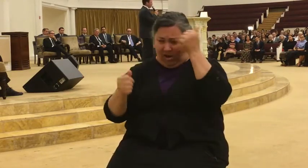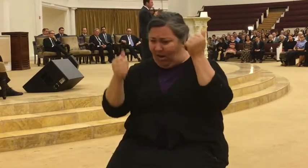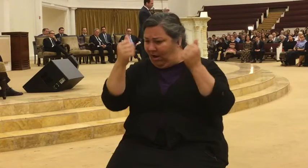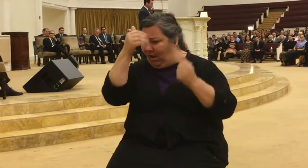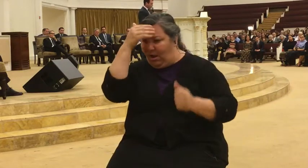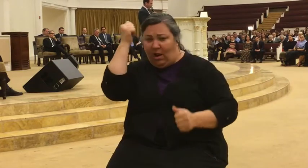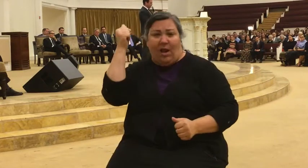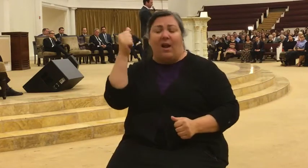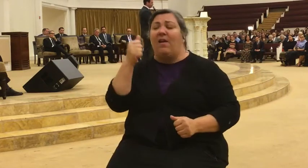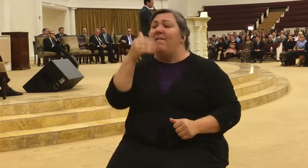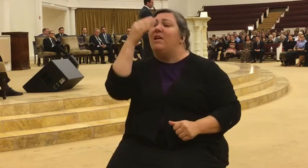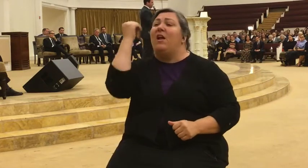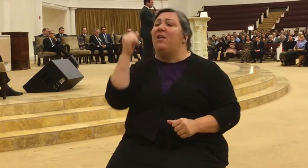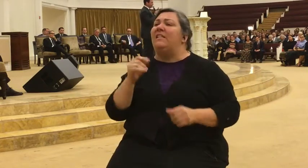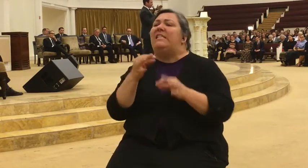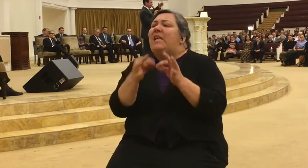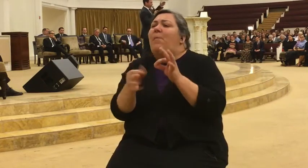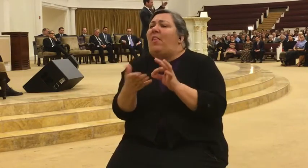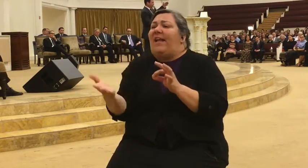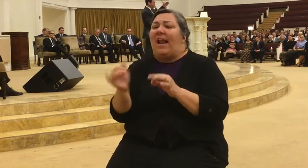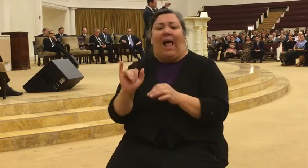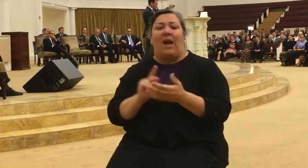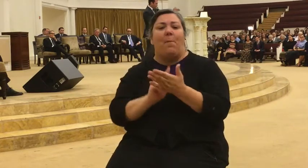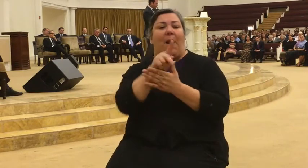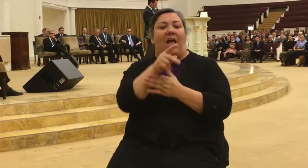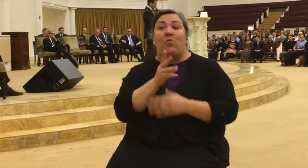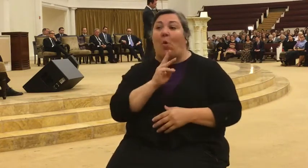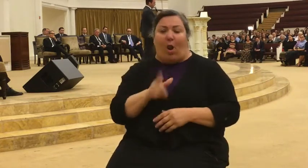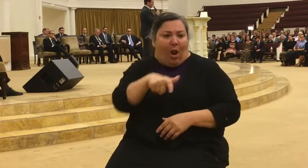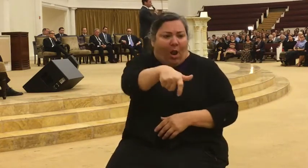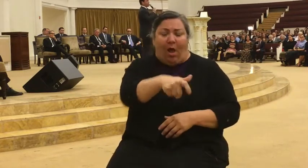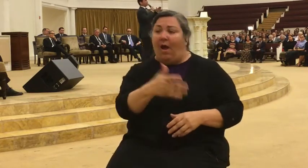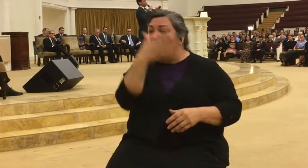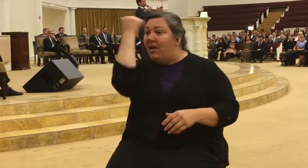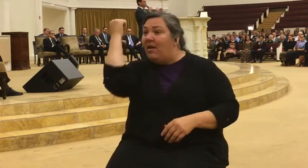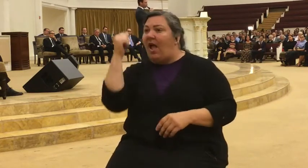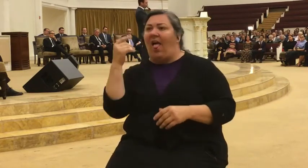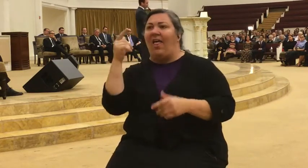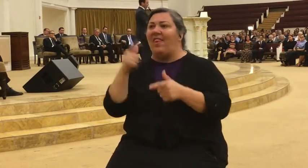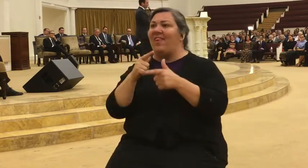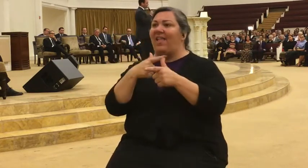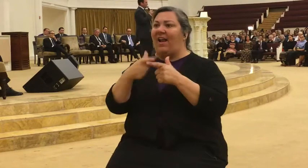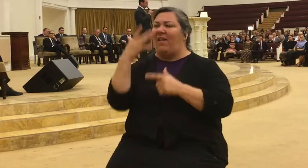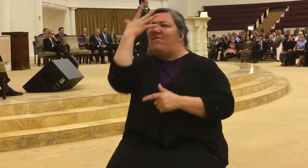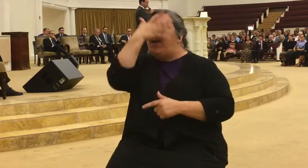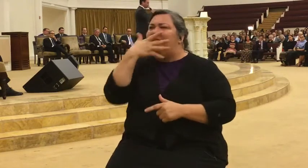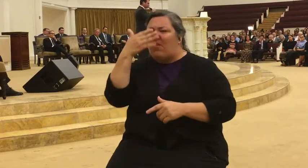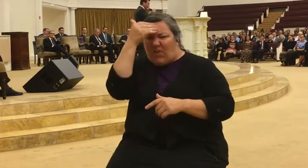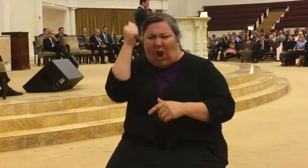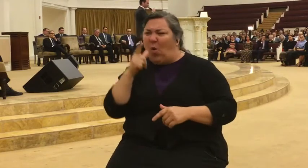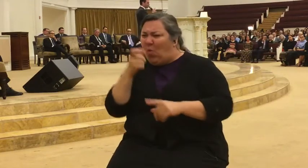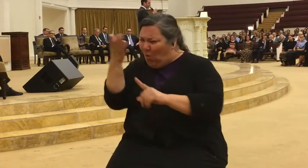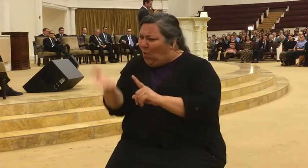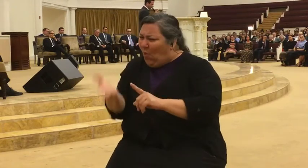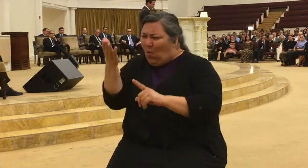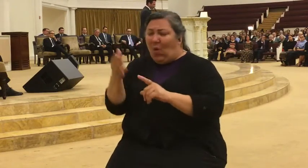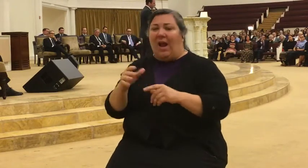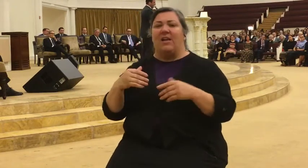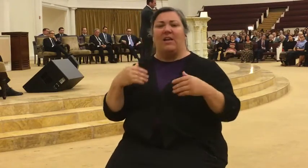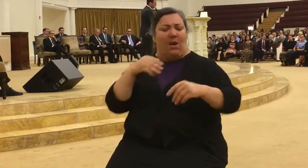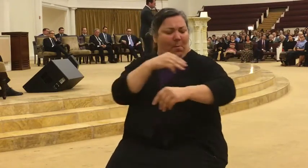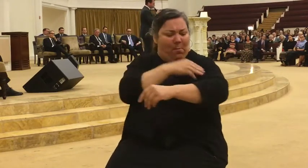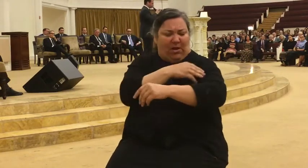like watering his plants, or until he started to forget faces. His muscles wasted away. His limbs became